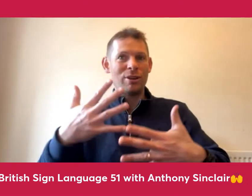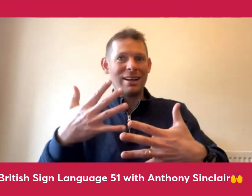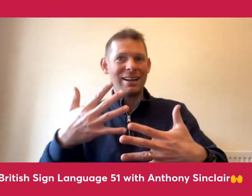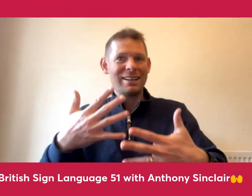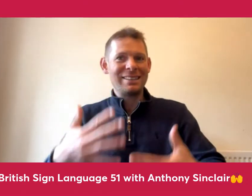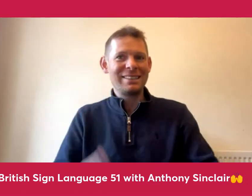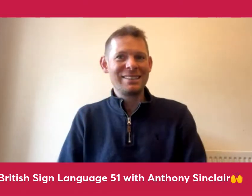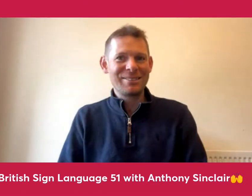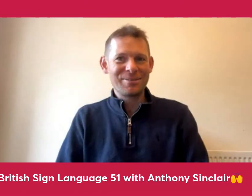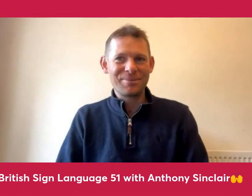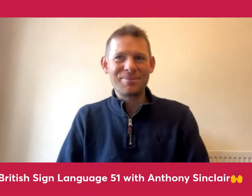Surprise.